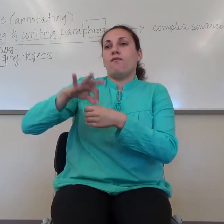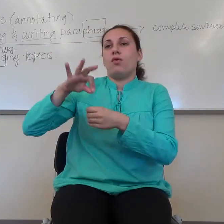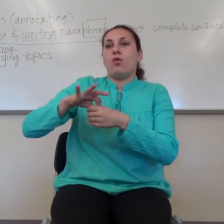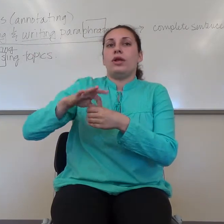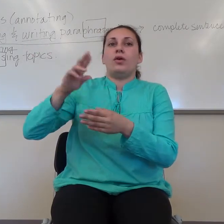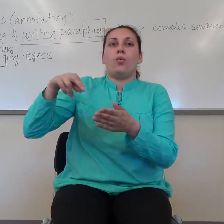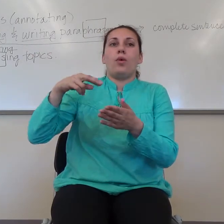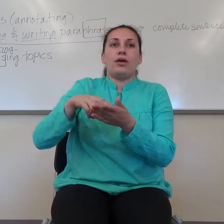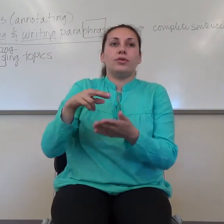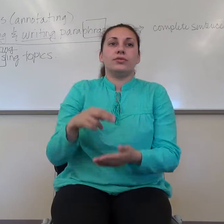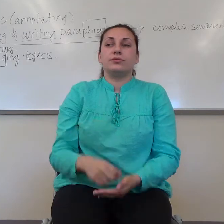Can we see what I wrote?